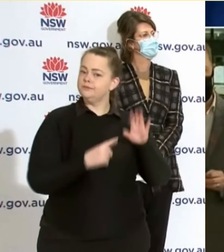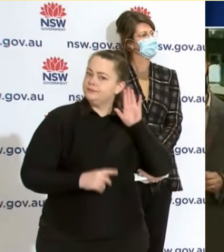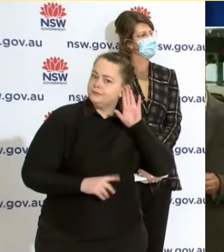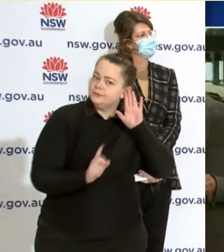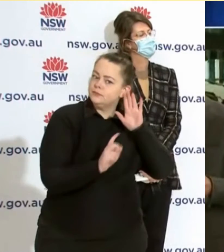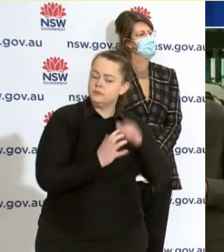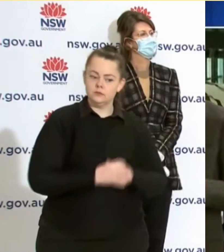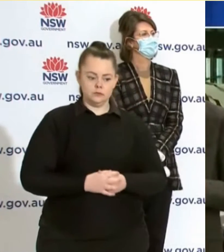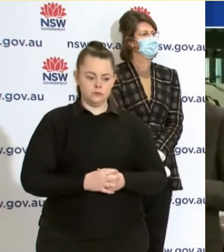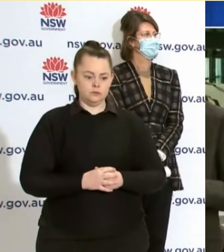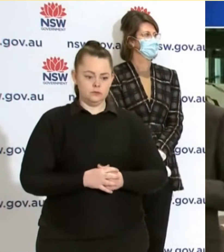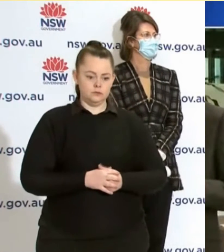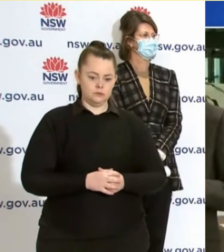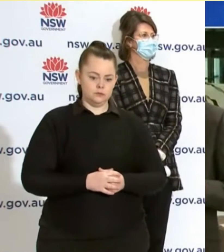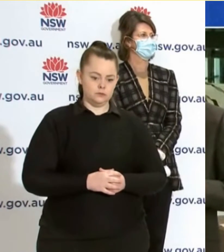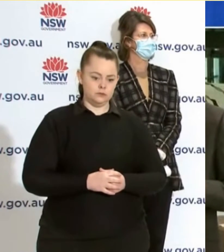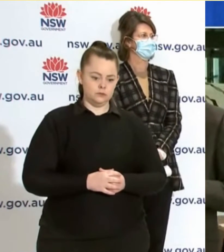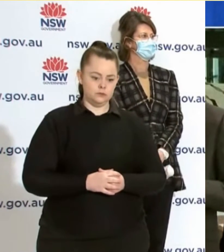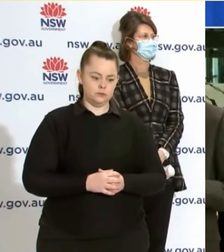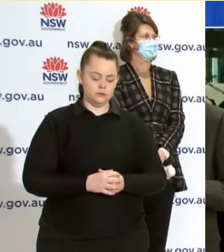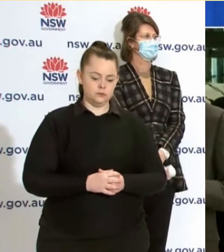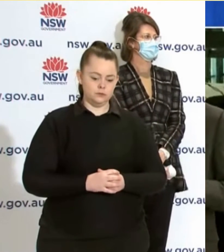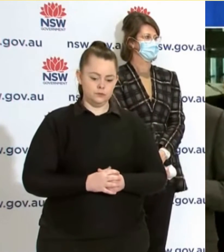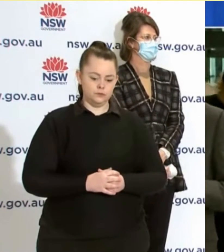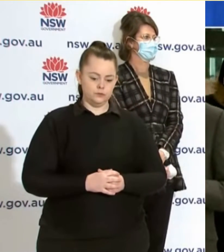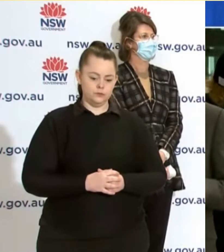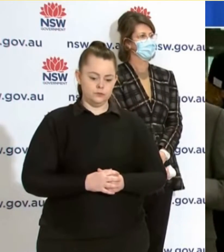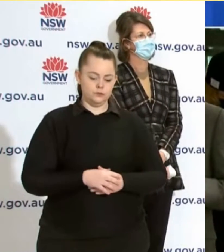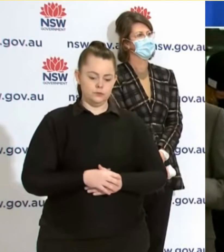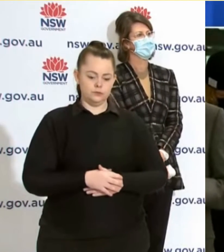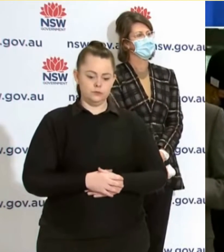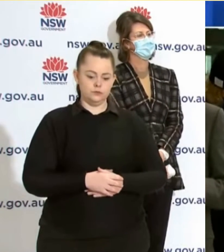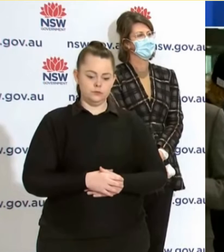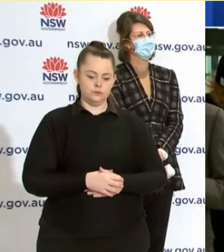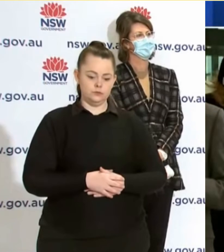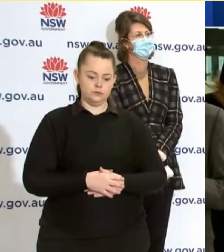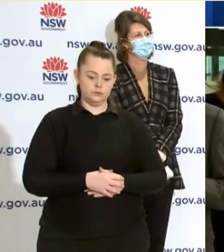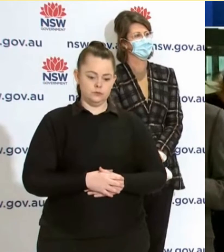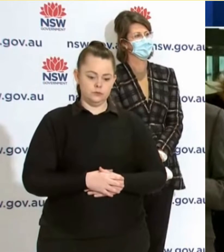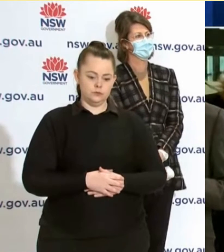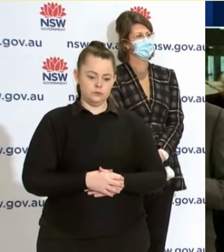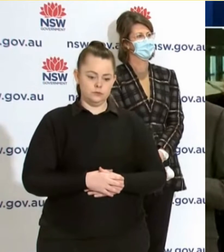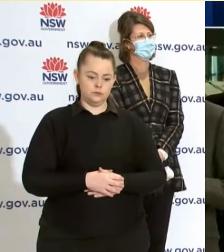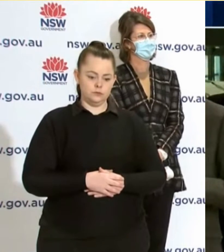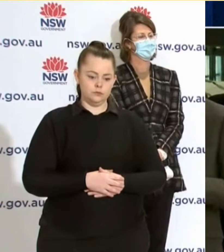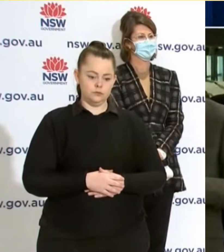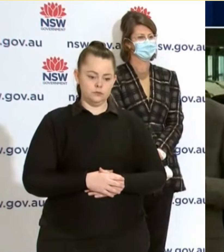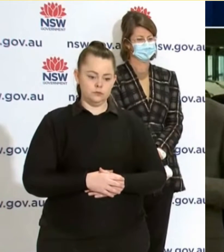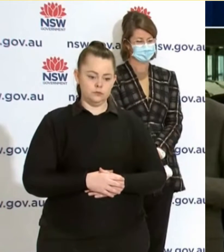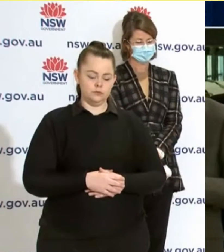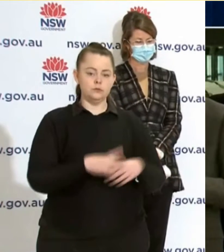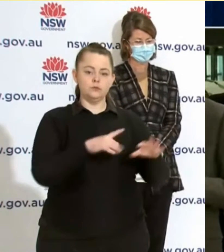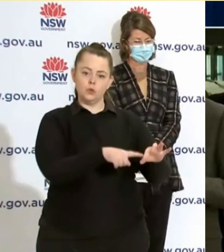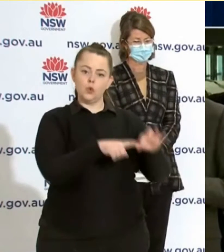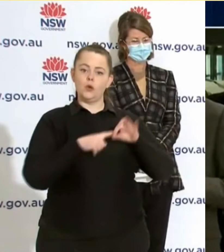reports of ramping at major wait time delays of people waiting in ambulances. So 6 hours outside 3 of the major hospitals